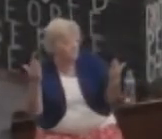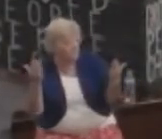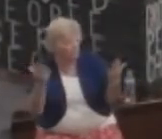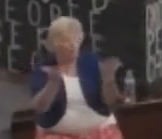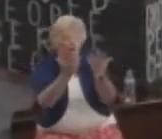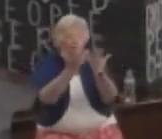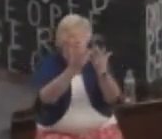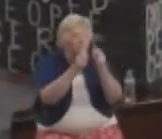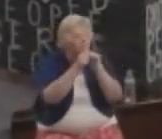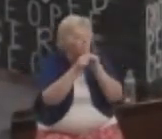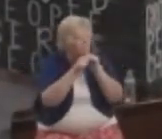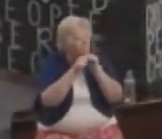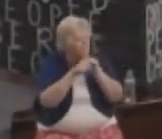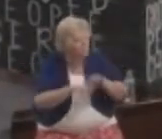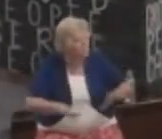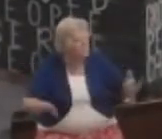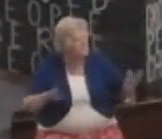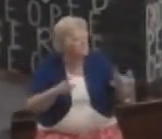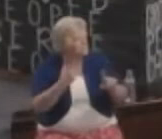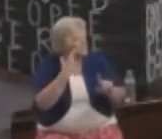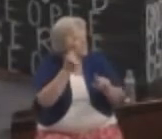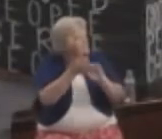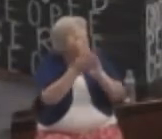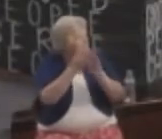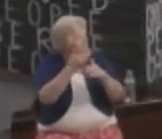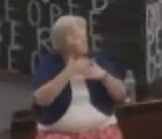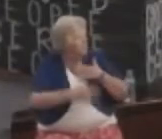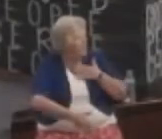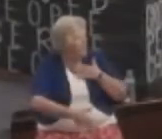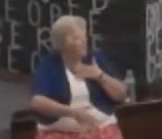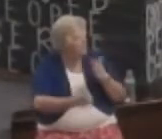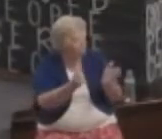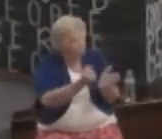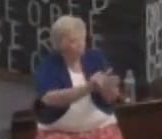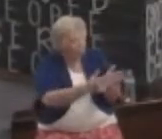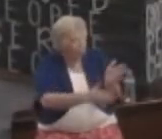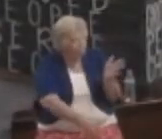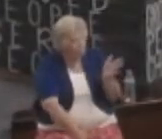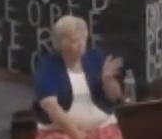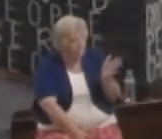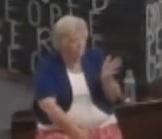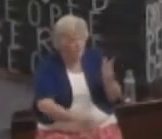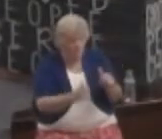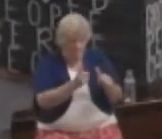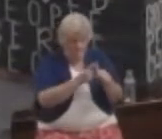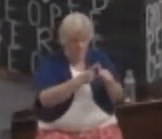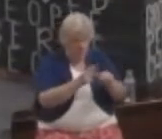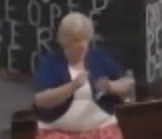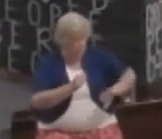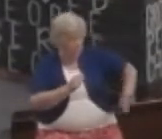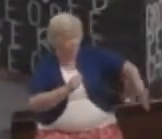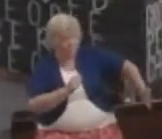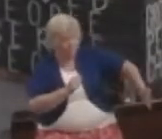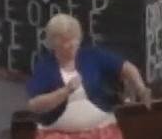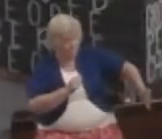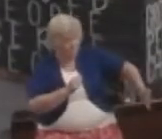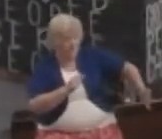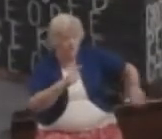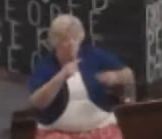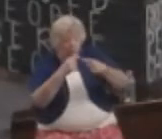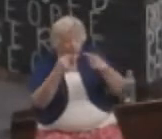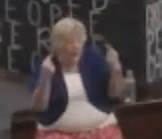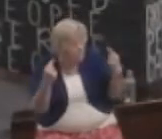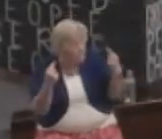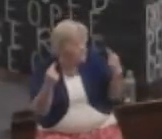his blood shed on the cross. Once you were alienated from God and were enemies in